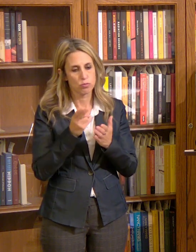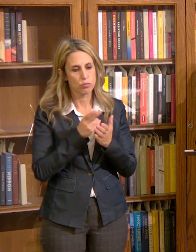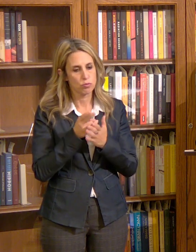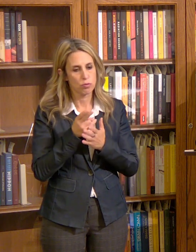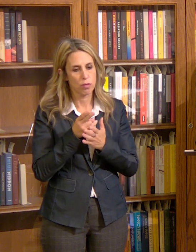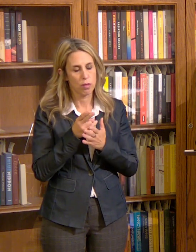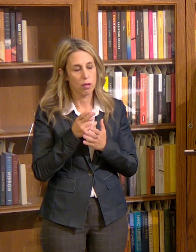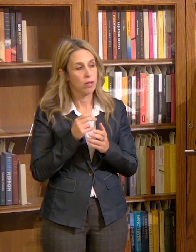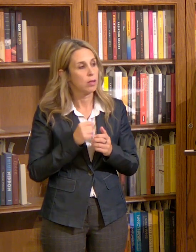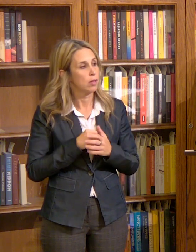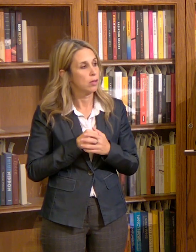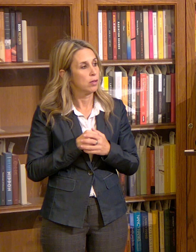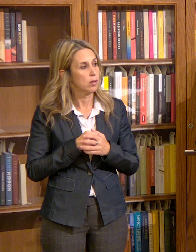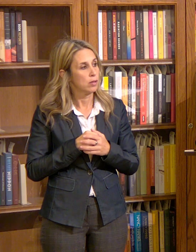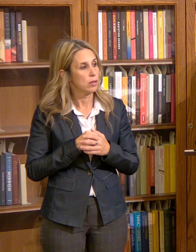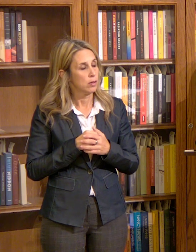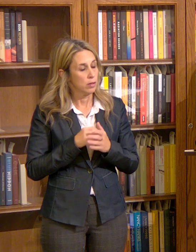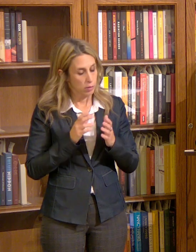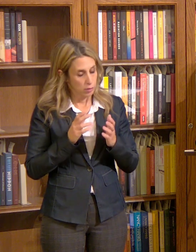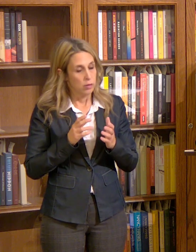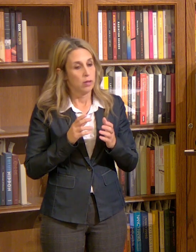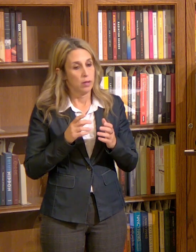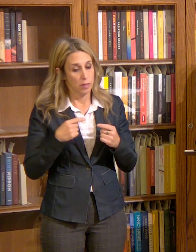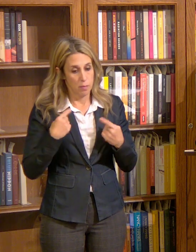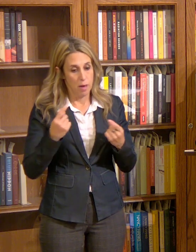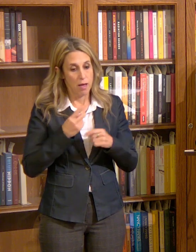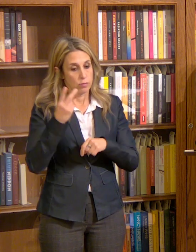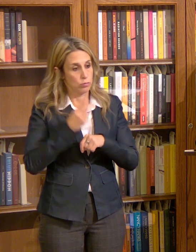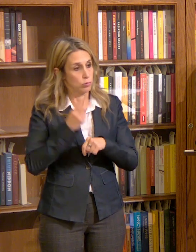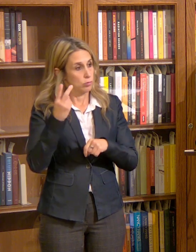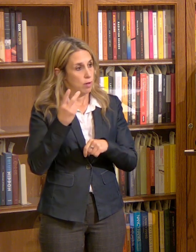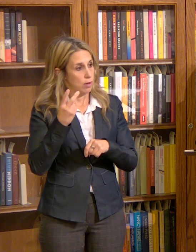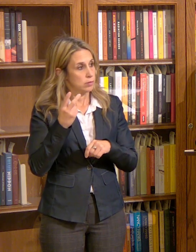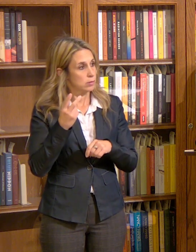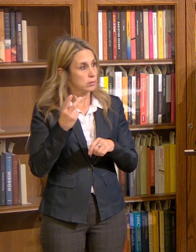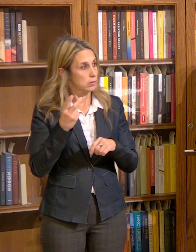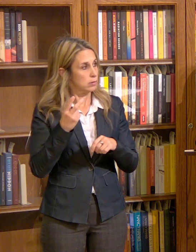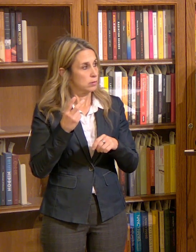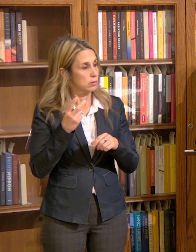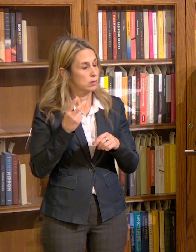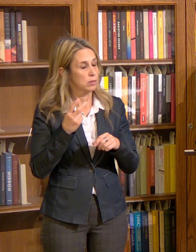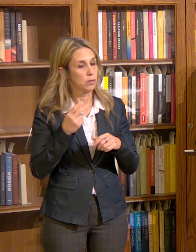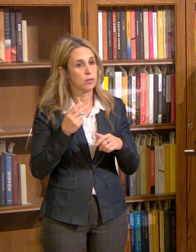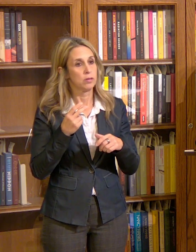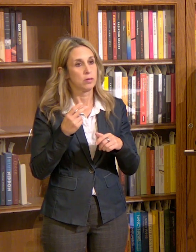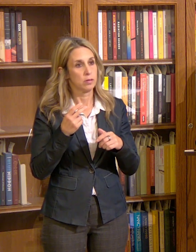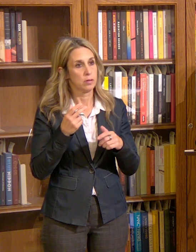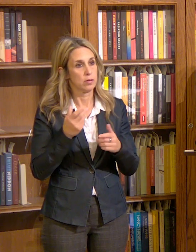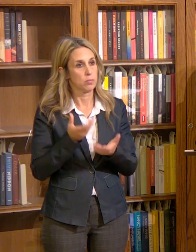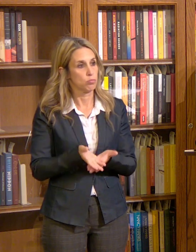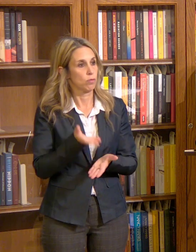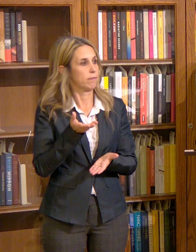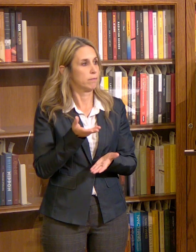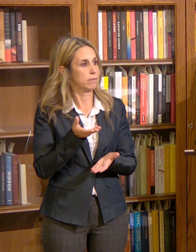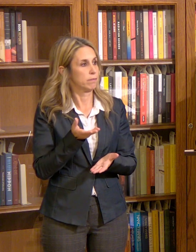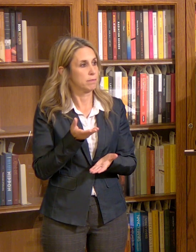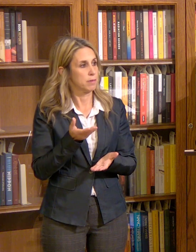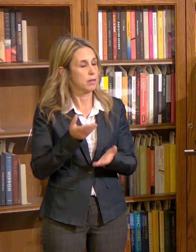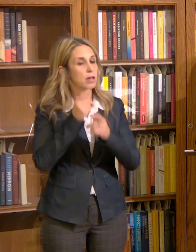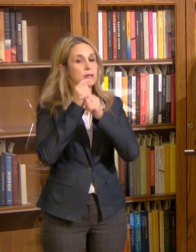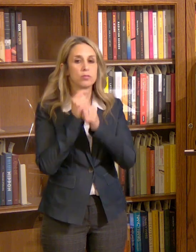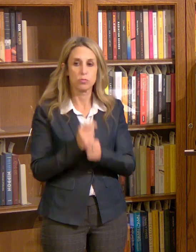the last two days has shown without a shadow of a doubt that there is a